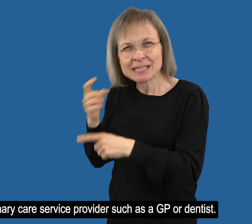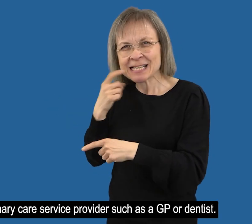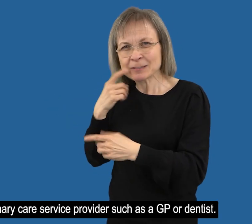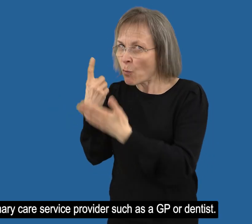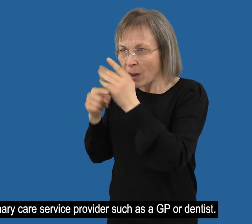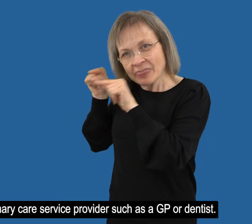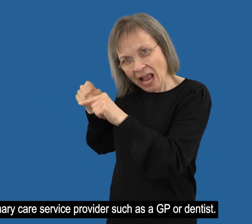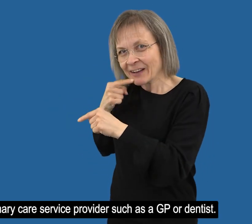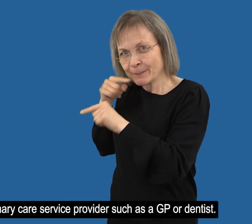dentist.